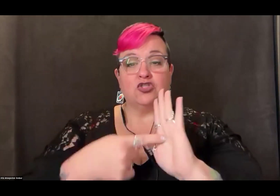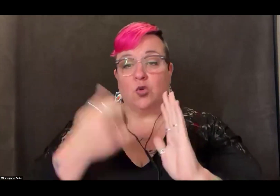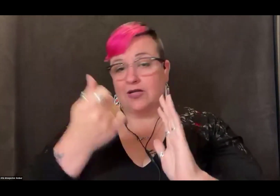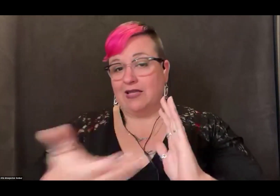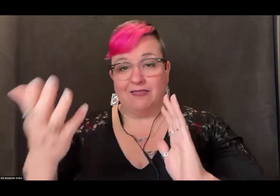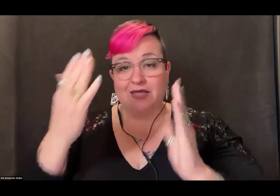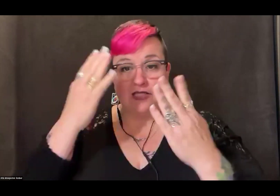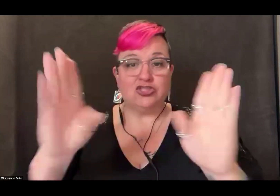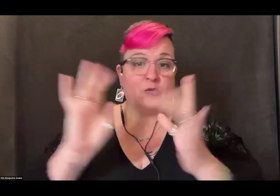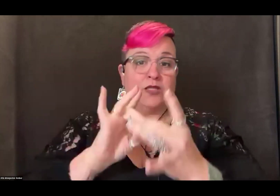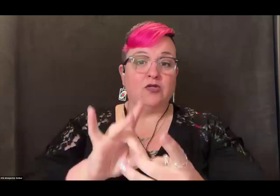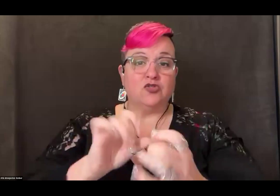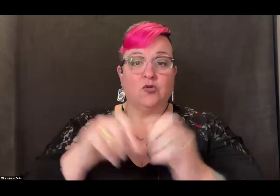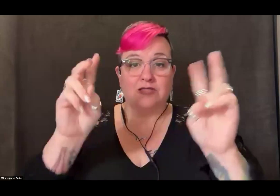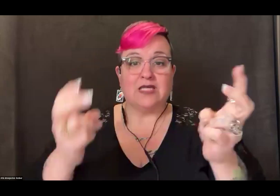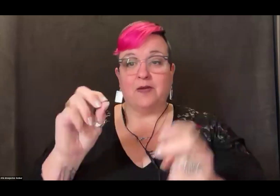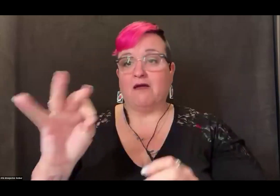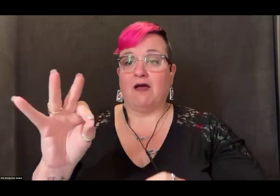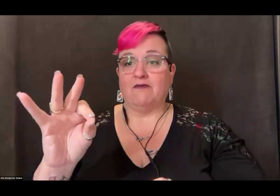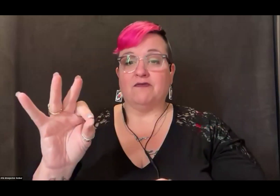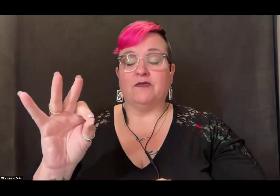anything in general relating to the topic of